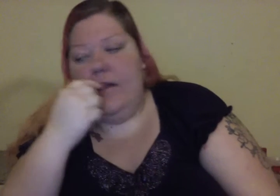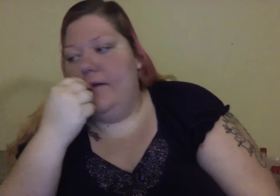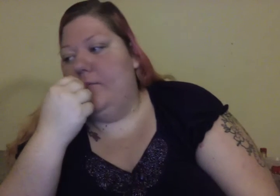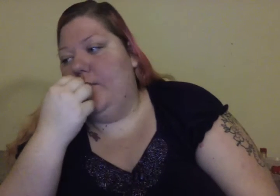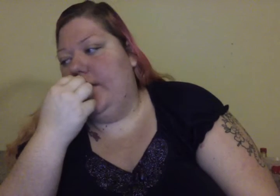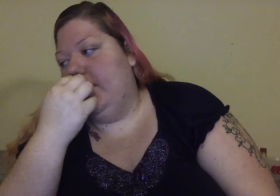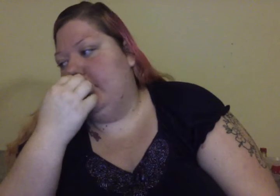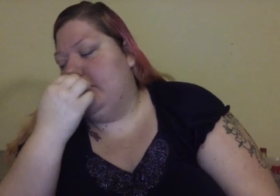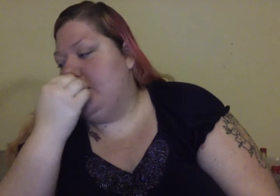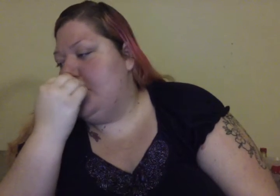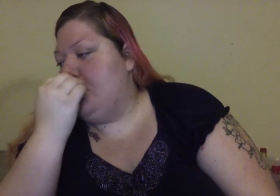What else?